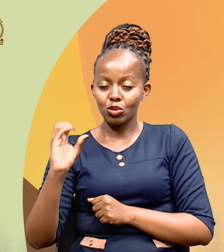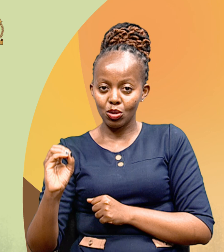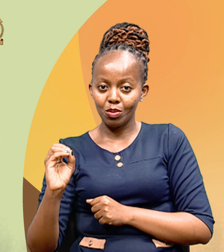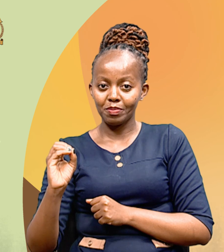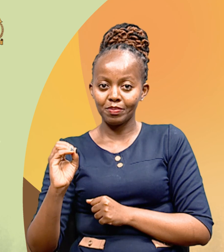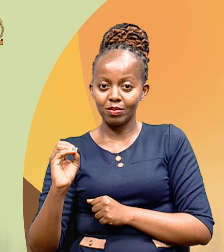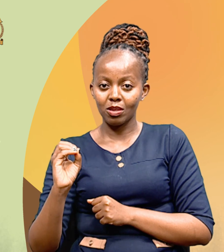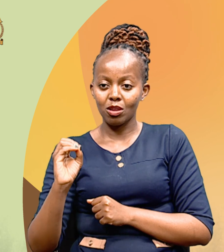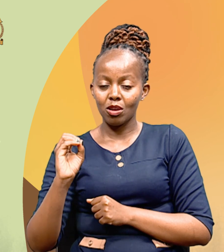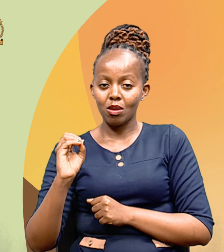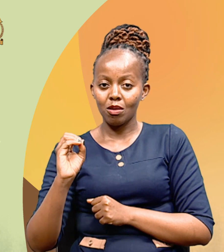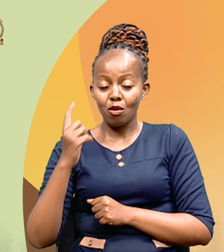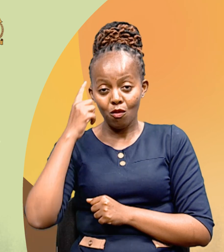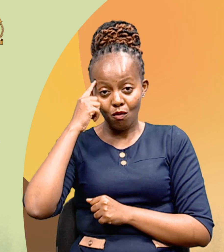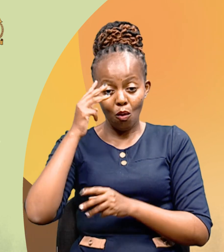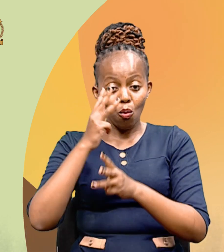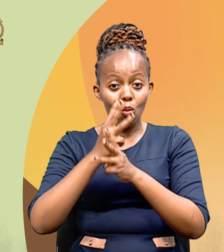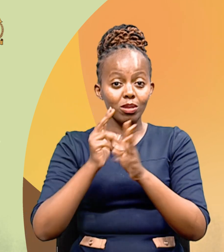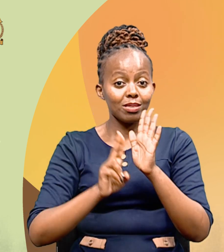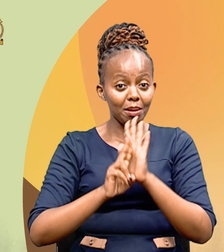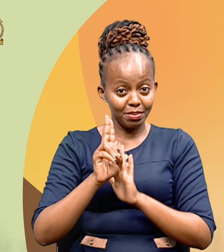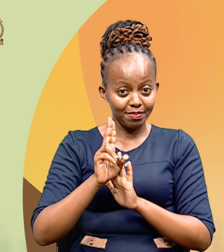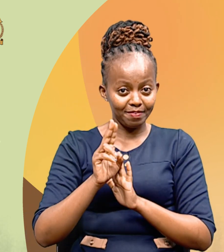0719150000 for WhatsApp.